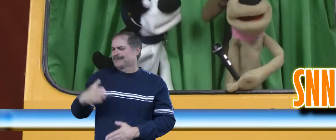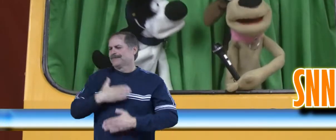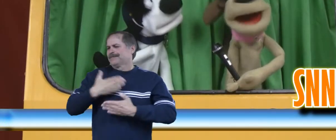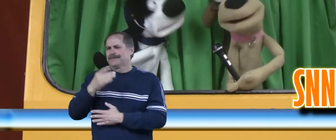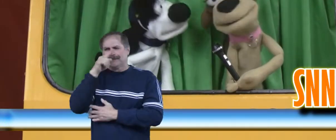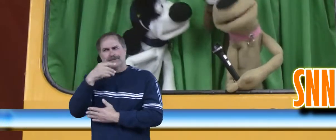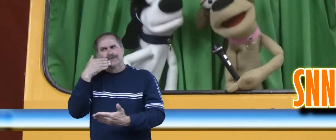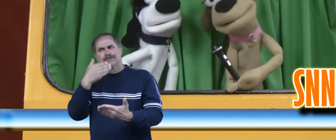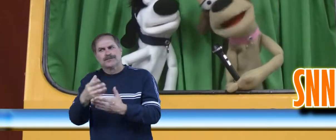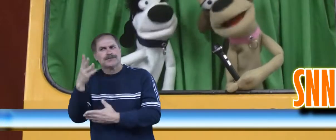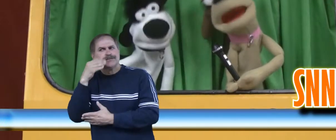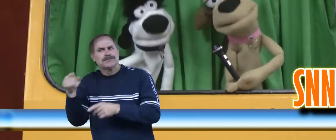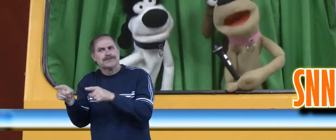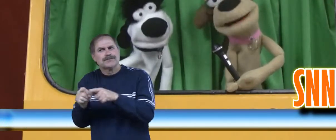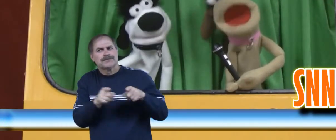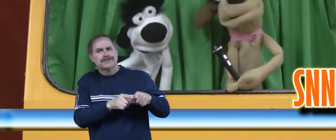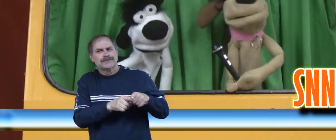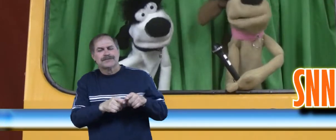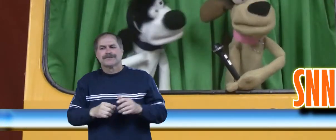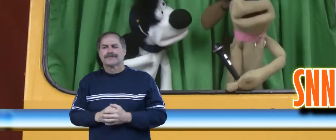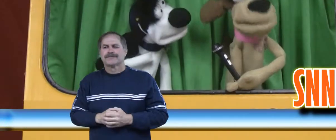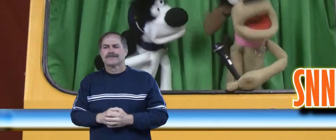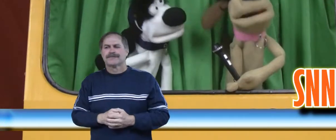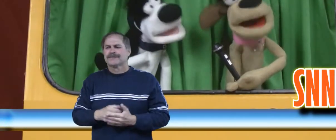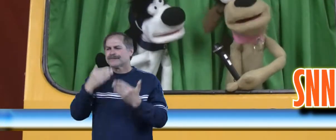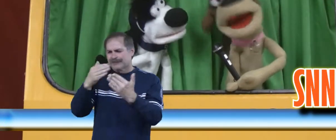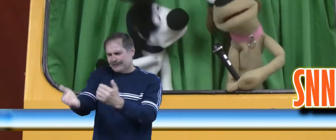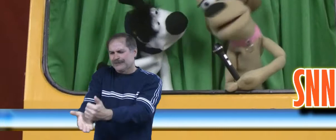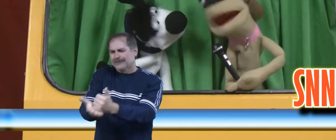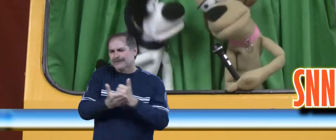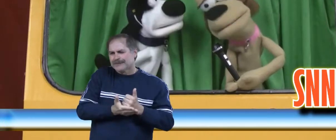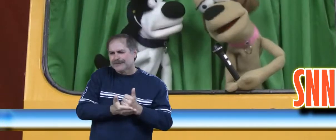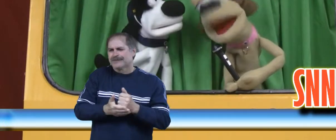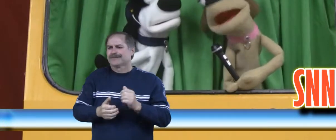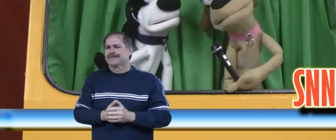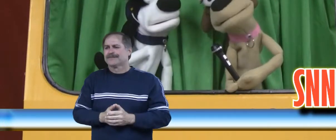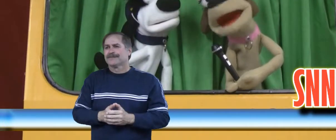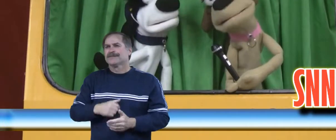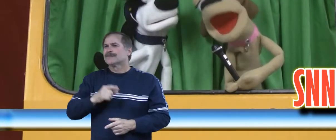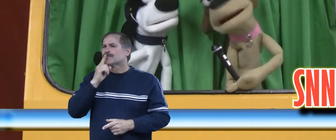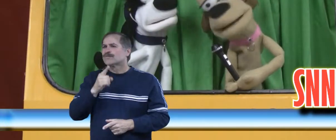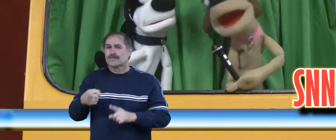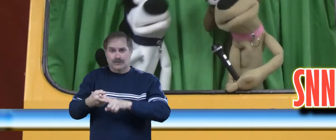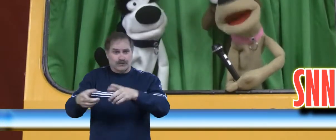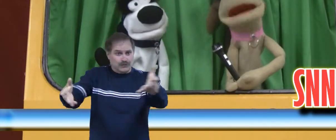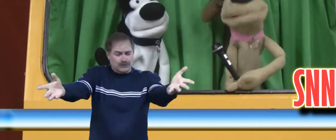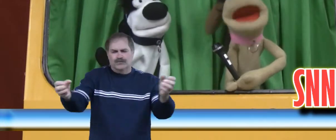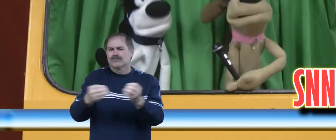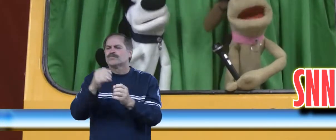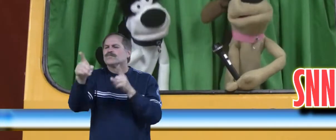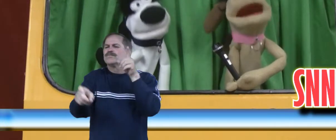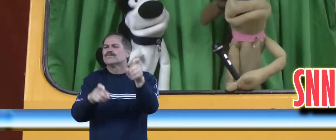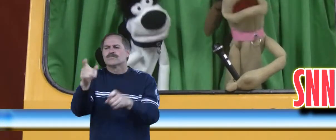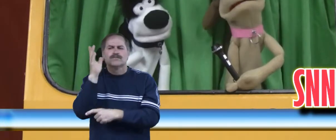I'm glad that Timmy had a great first day on the school bus. Thank you for your help today, Sergeant Wolf. And I'm sure our friends will have